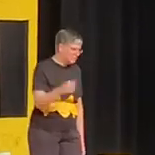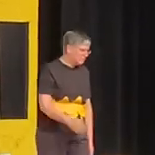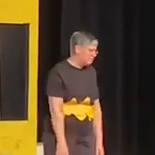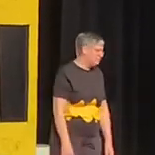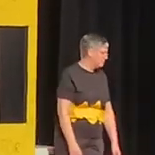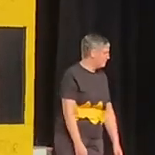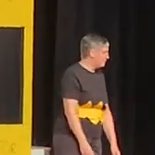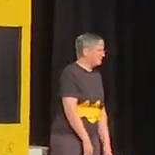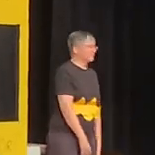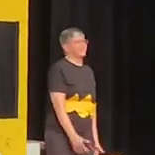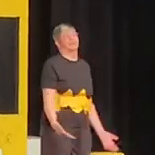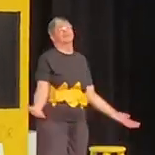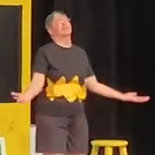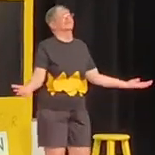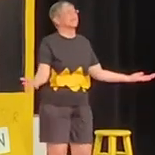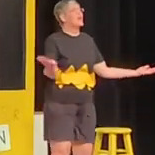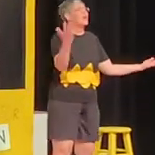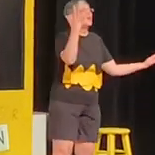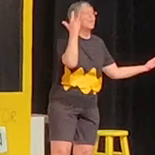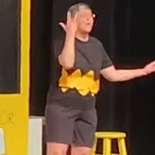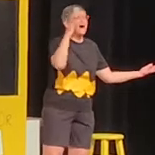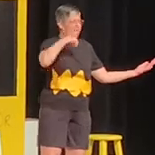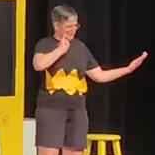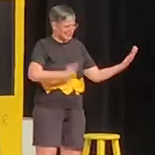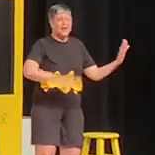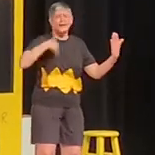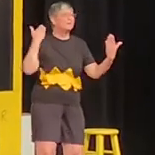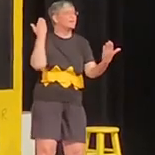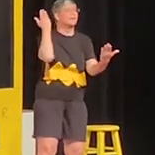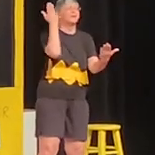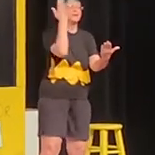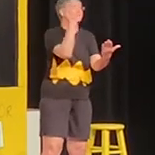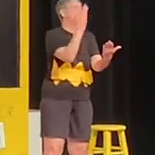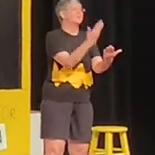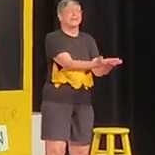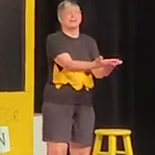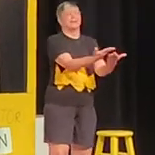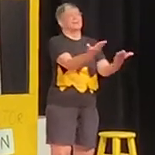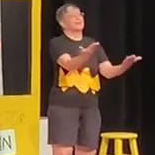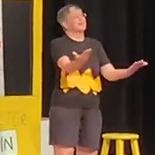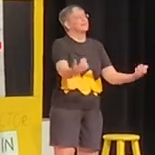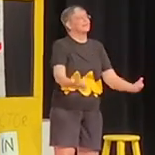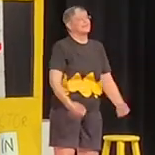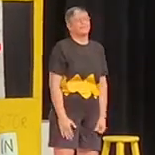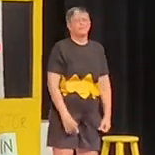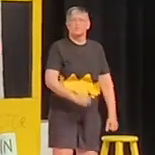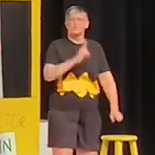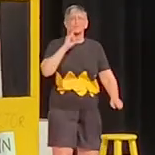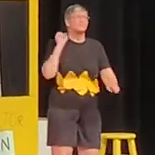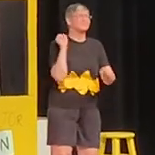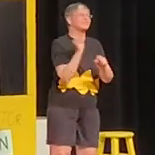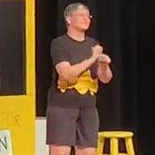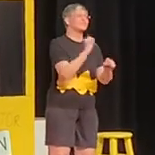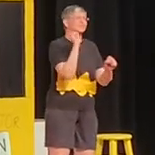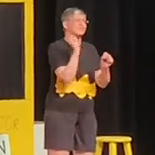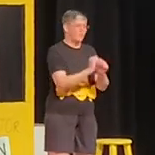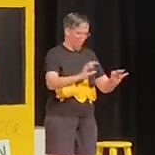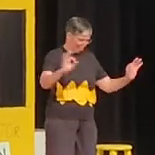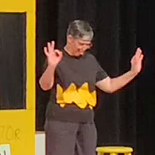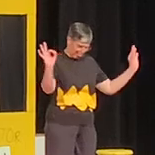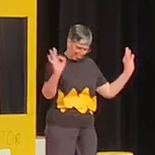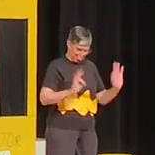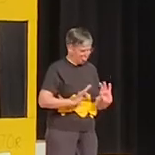Snoopy. Oh, why was I born just to be one small person